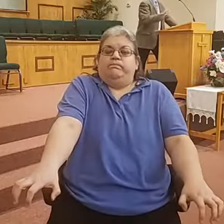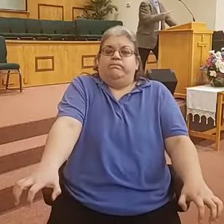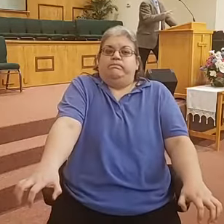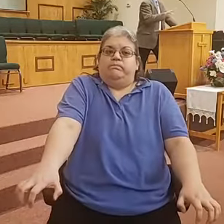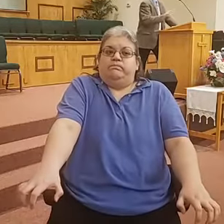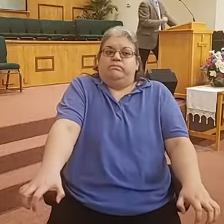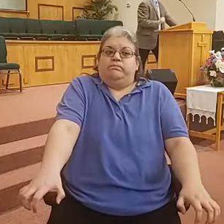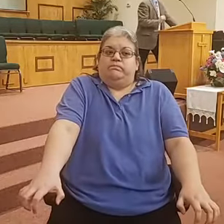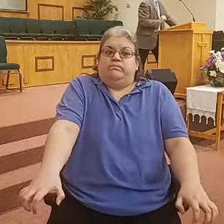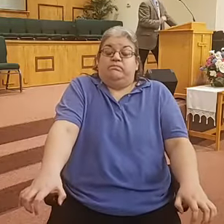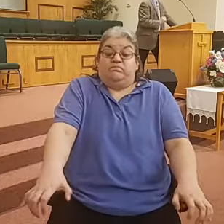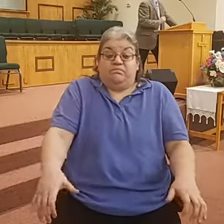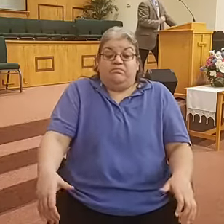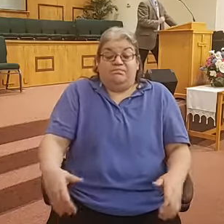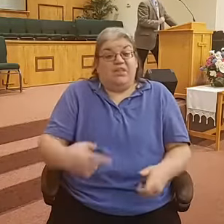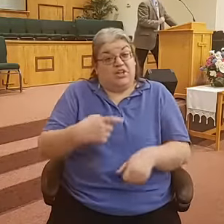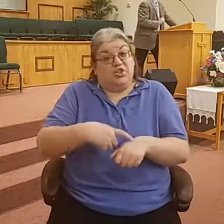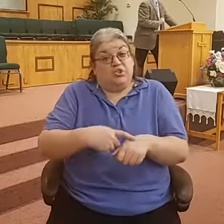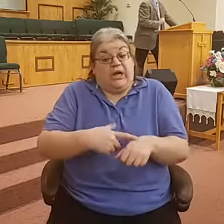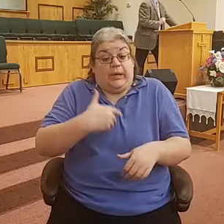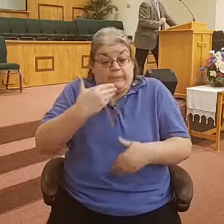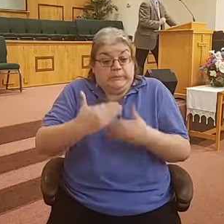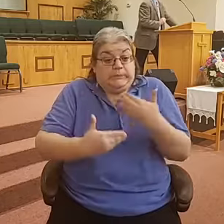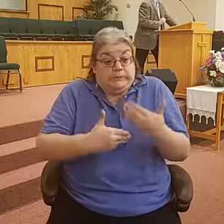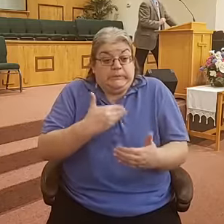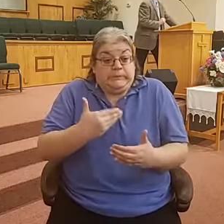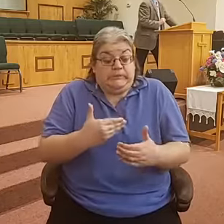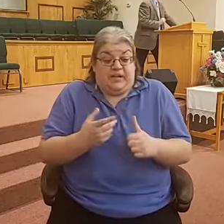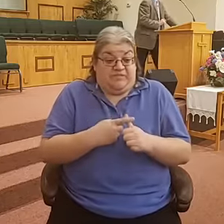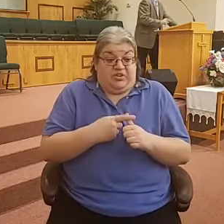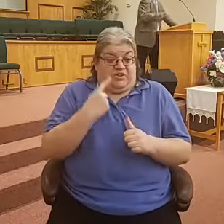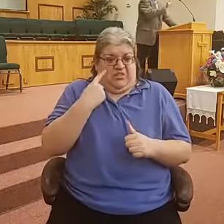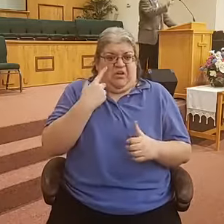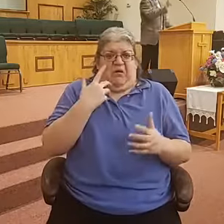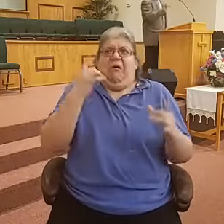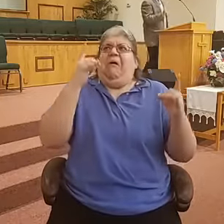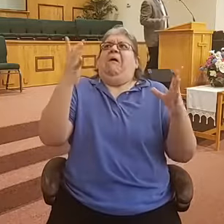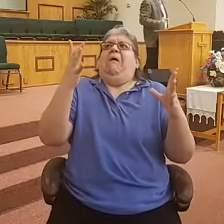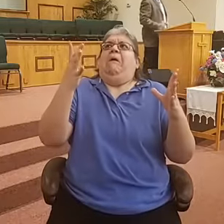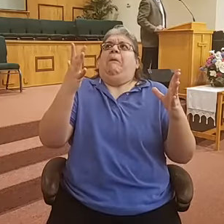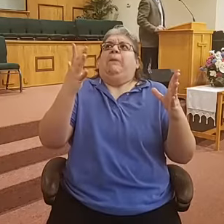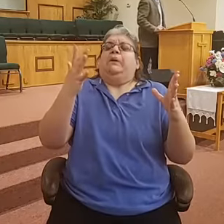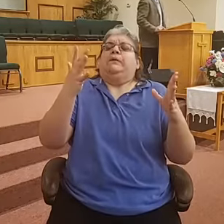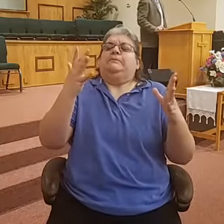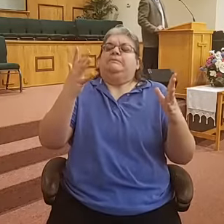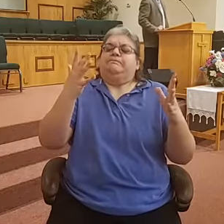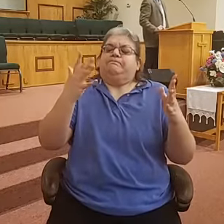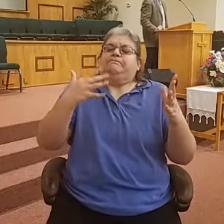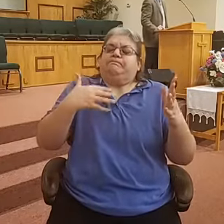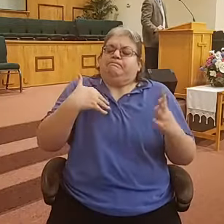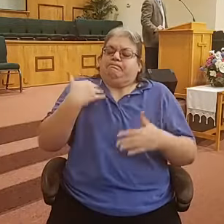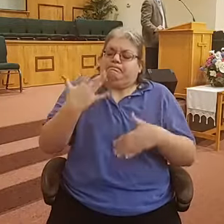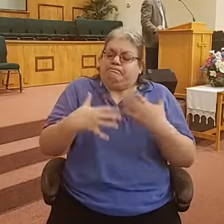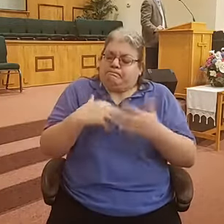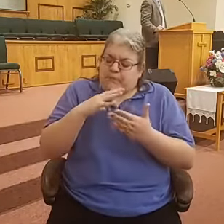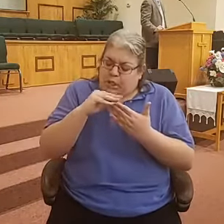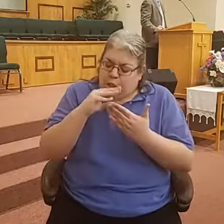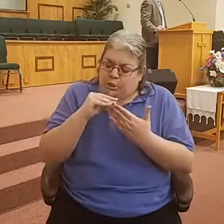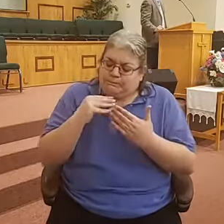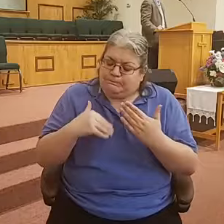She wouldn't have said initially, this is a gift. But if you were to ask her today,